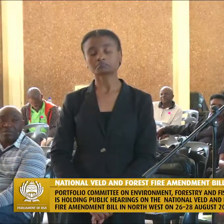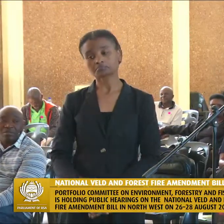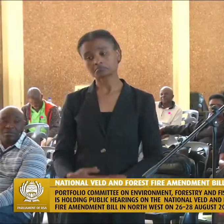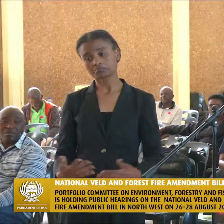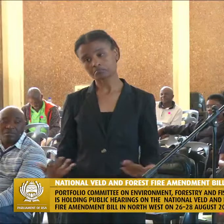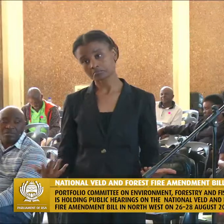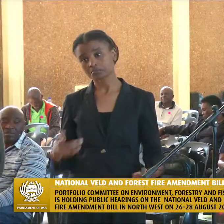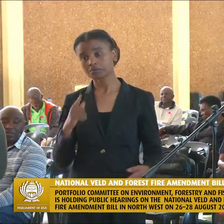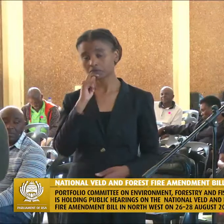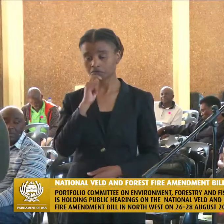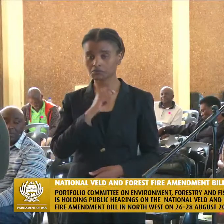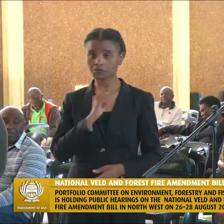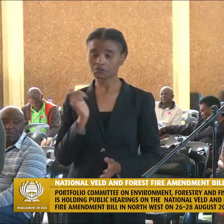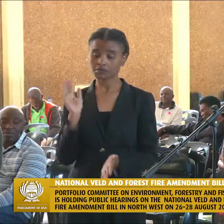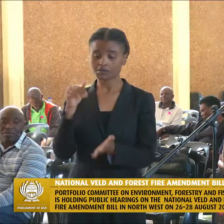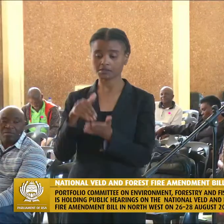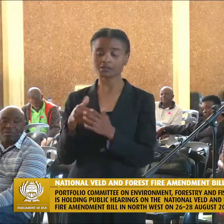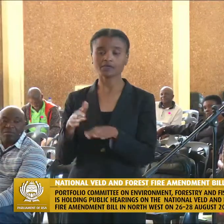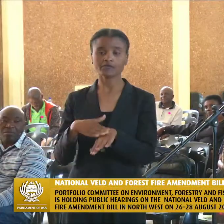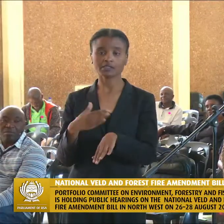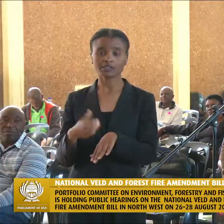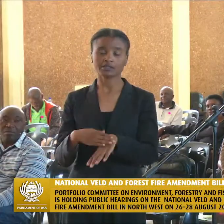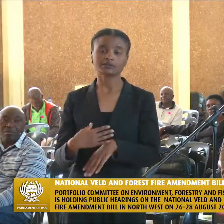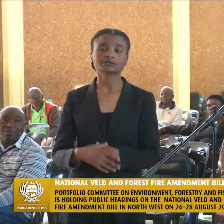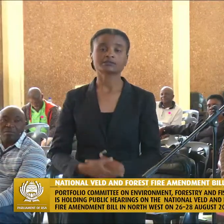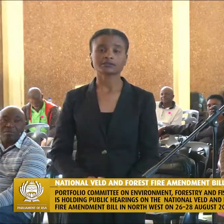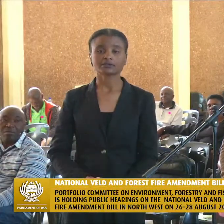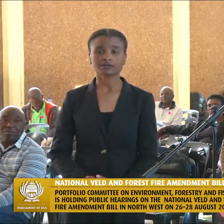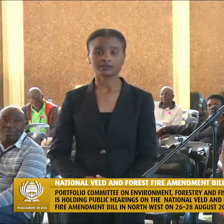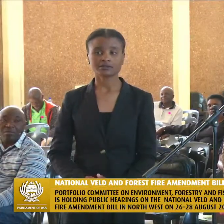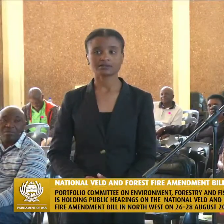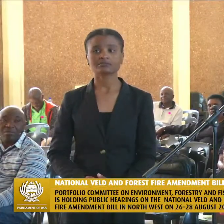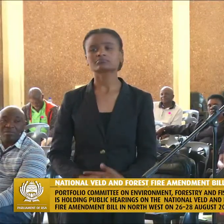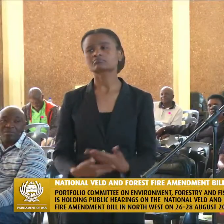even though we were delayed well